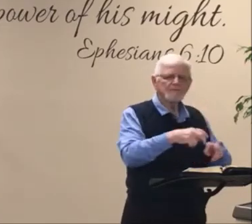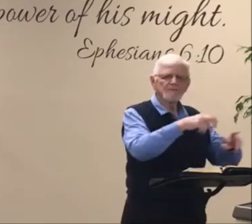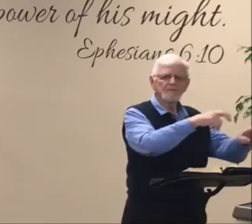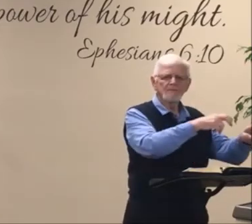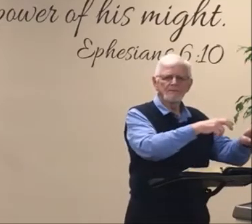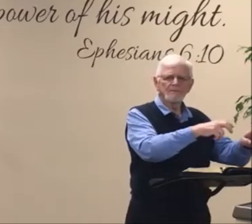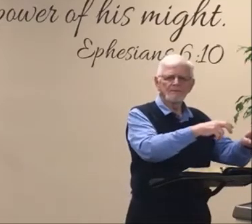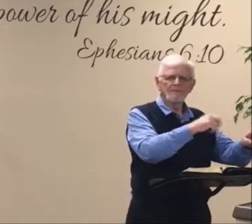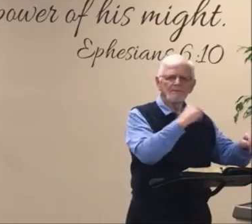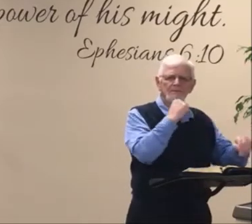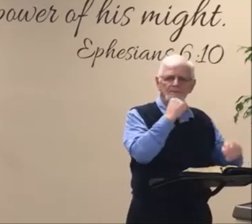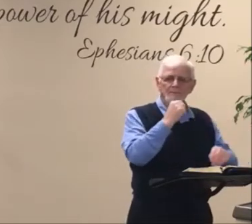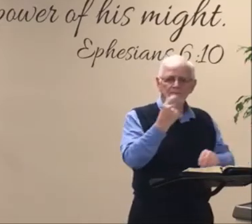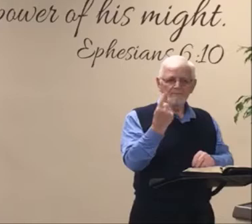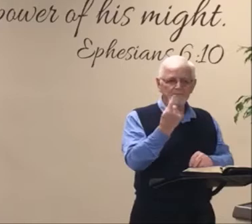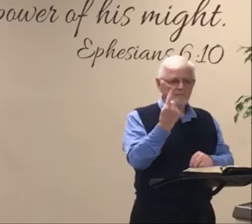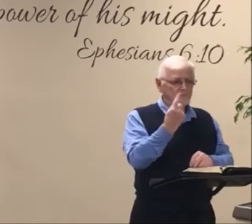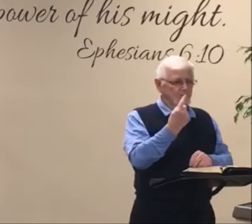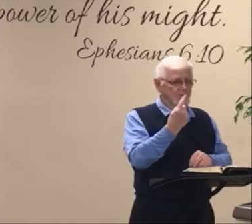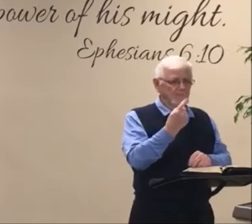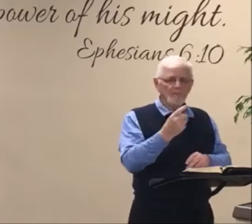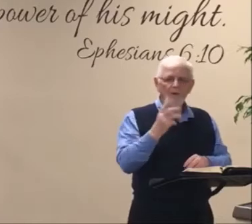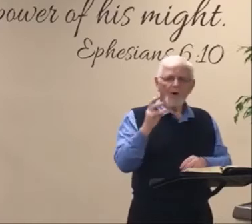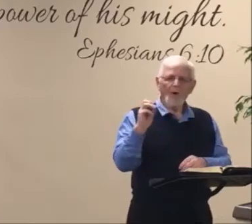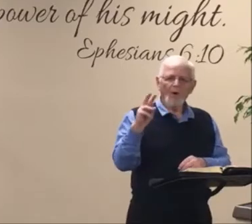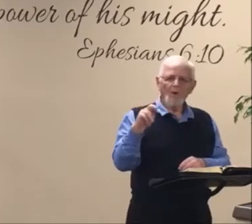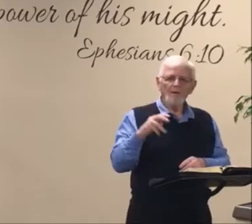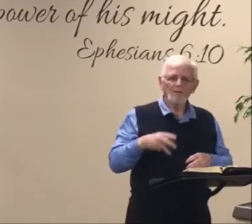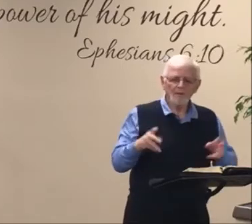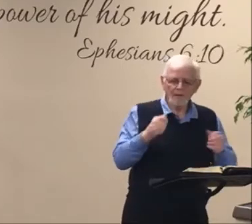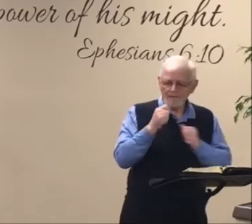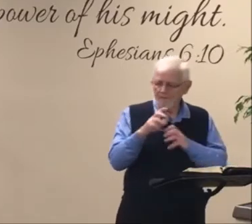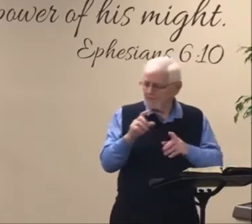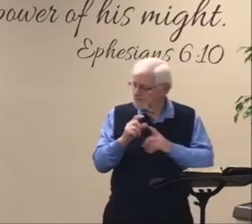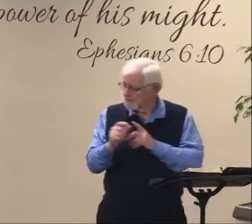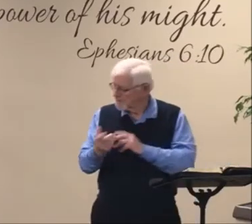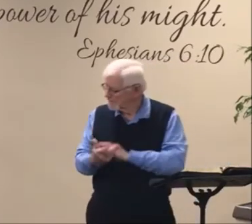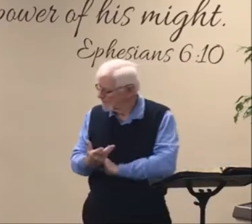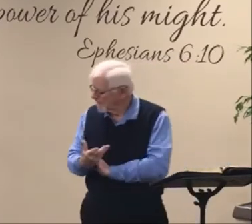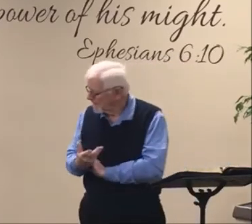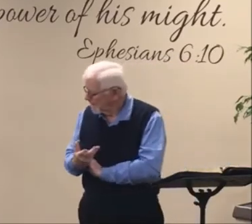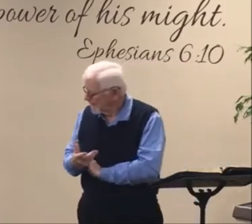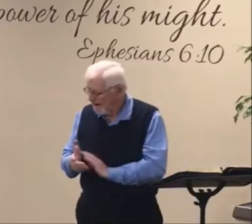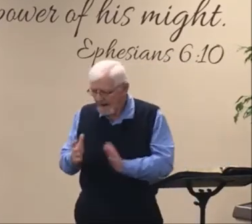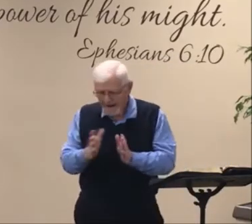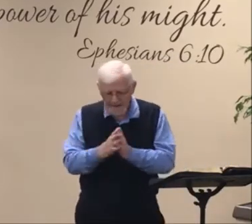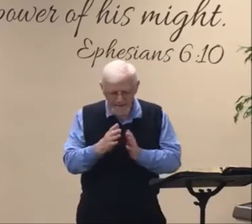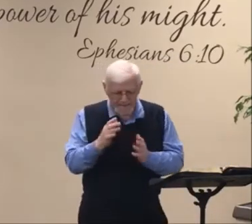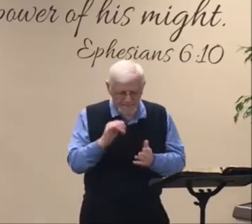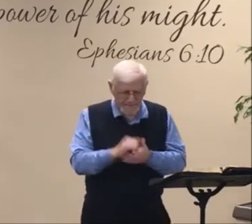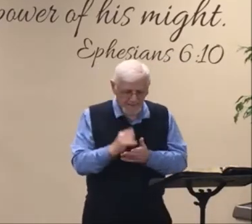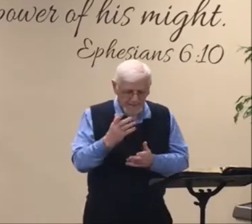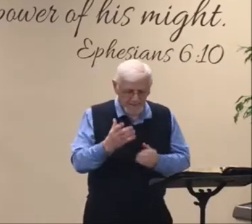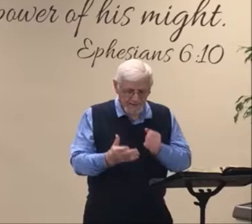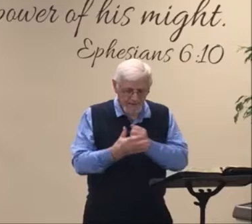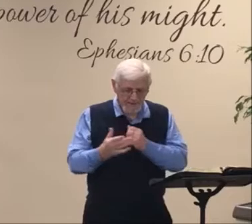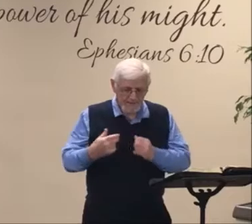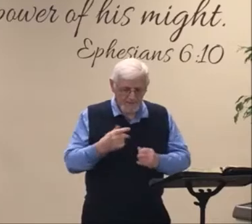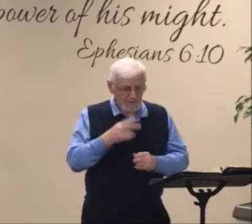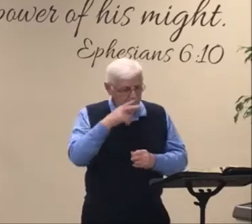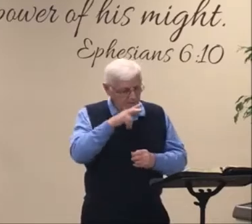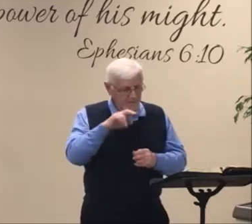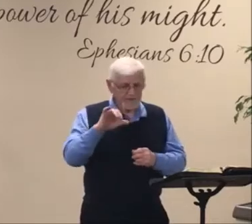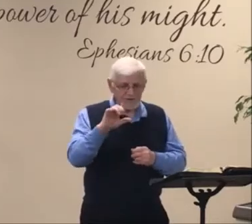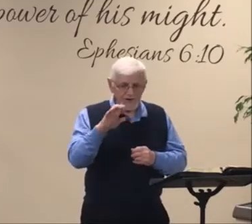when you go your own way. Lord, I ask that you would please bless the words here this morning. Lord, I ask you help us to look at Jacob's life, not